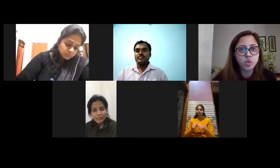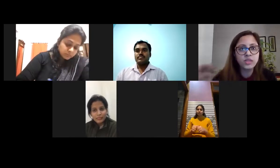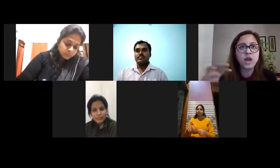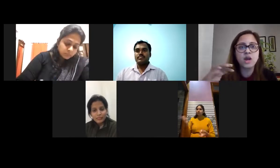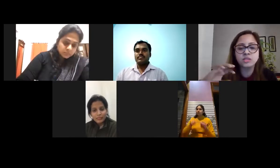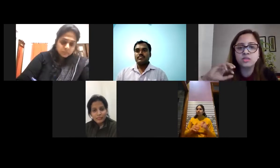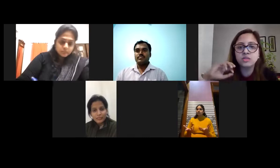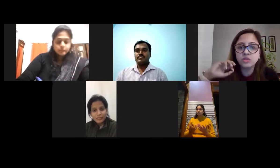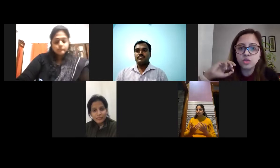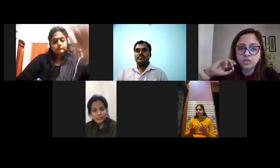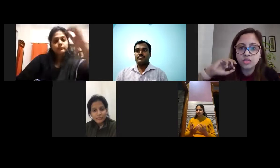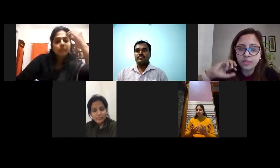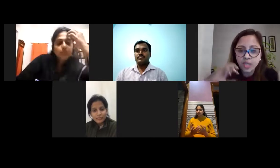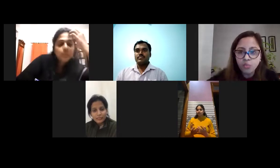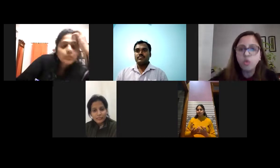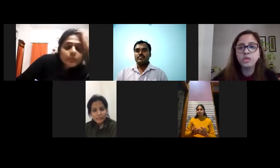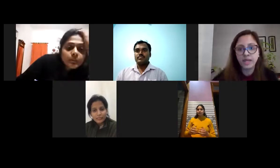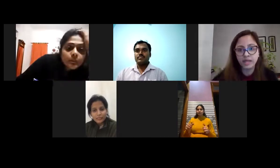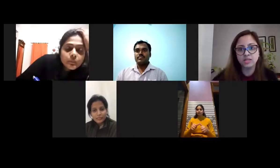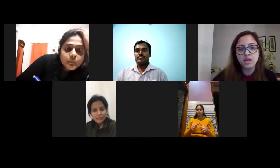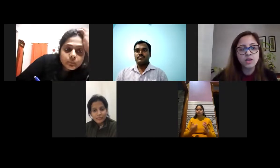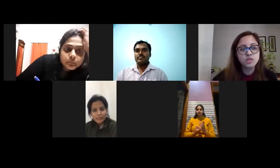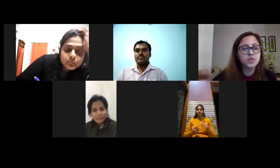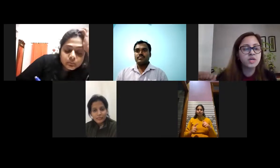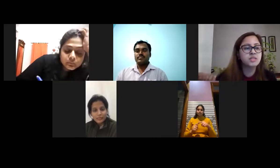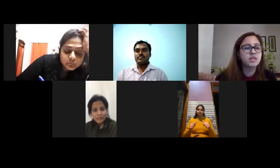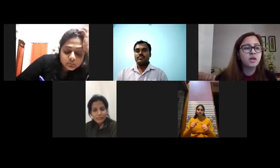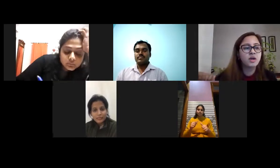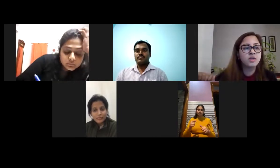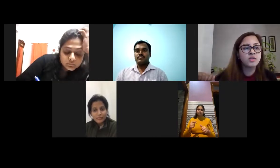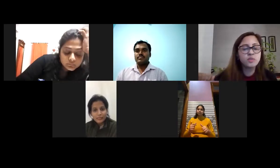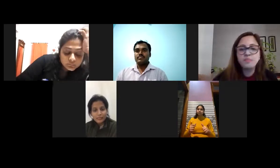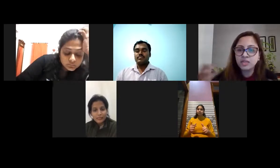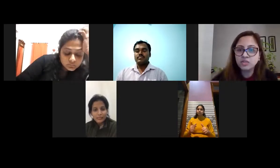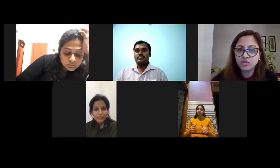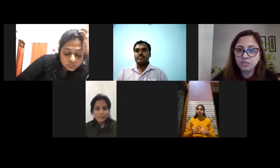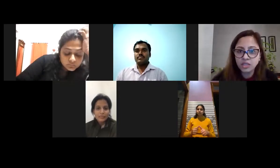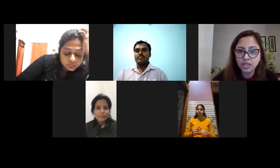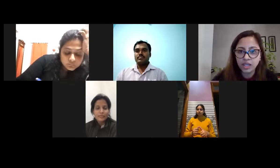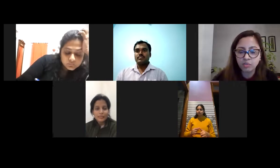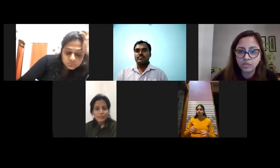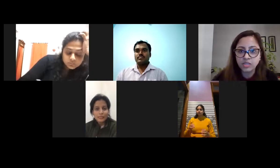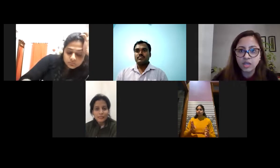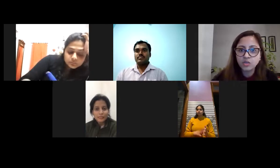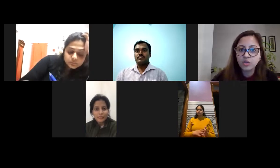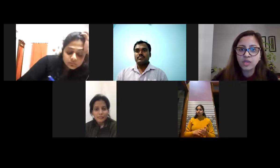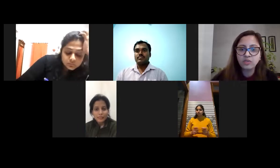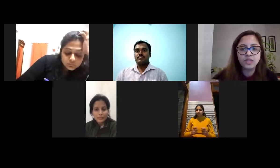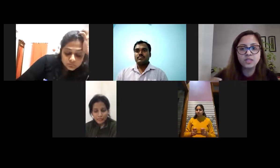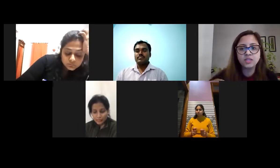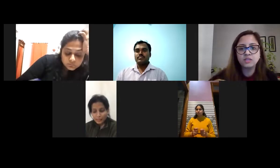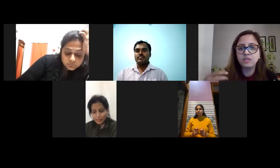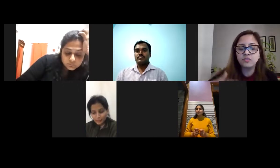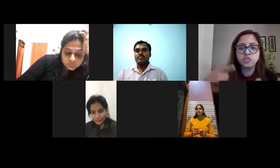that all the artistic resources are being mobilized towards, mainstreaming the abled. So